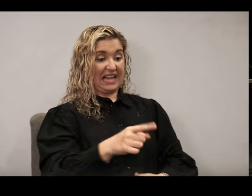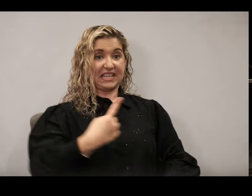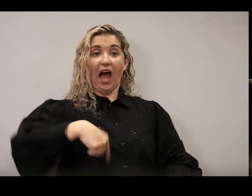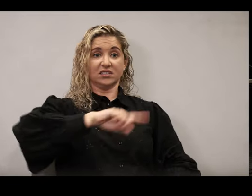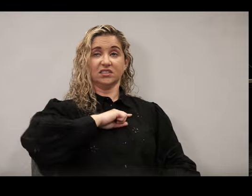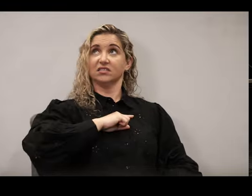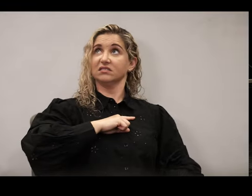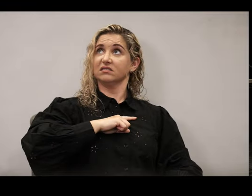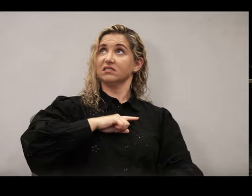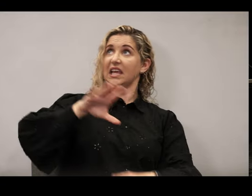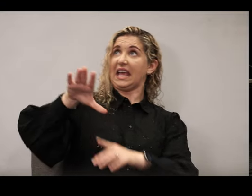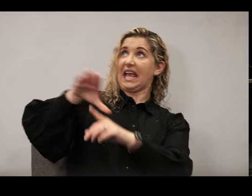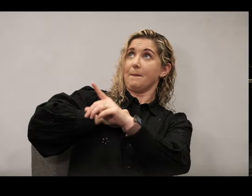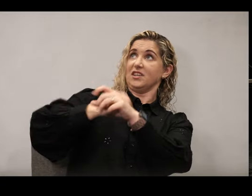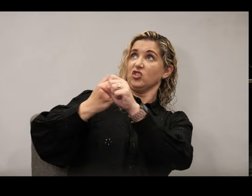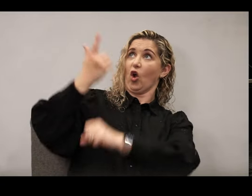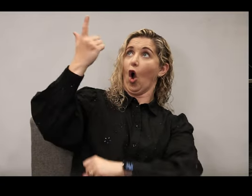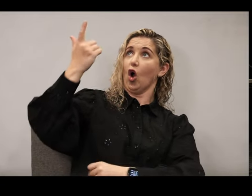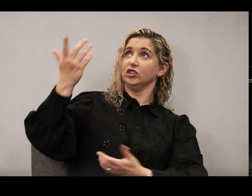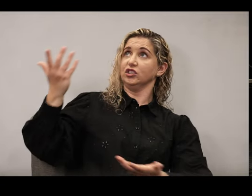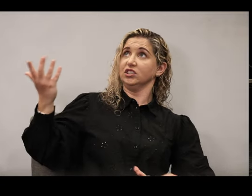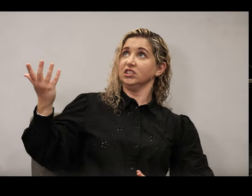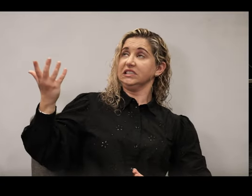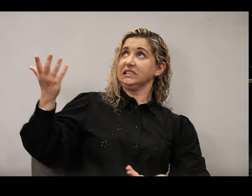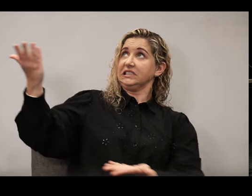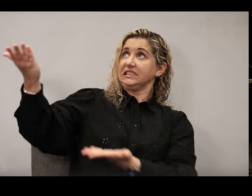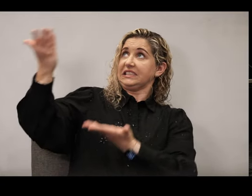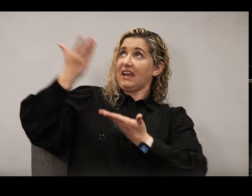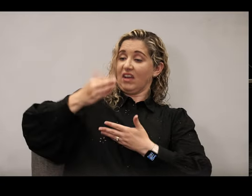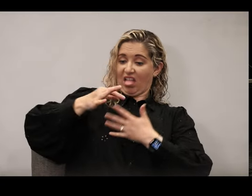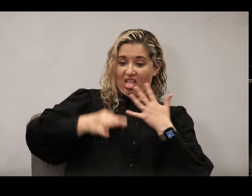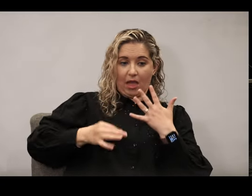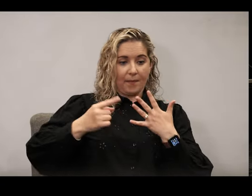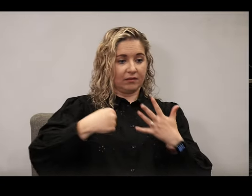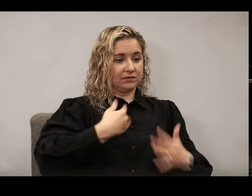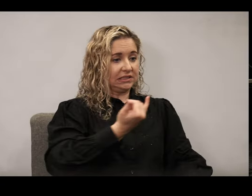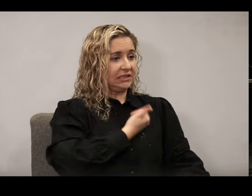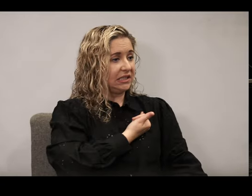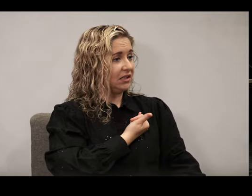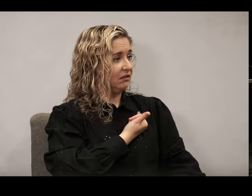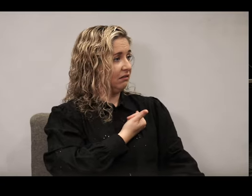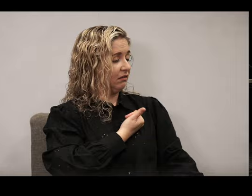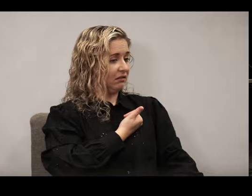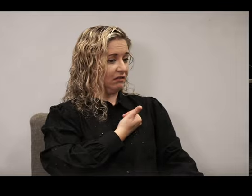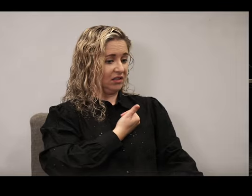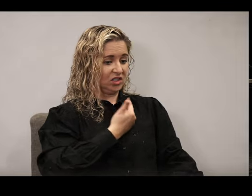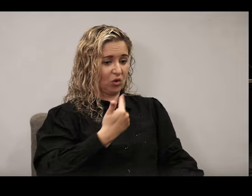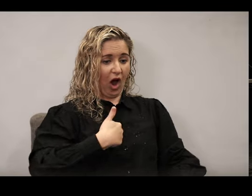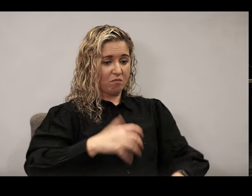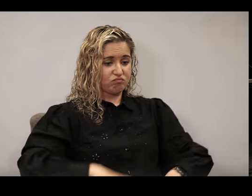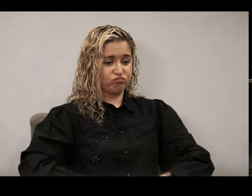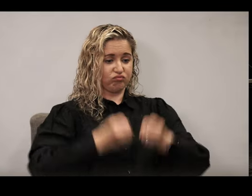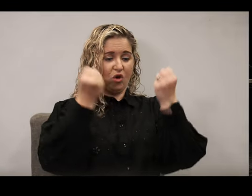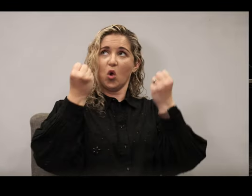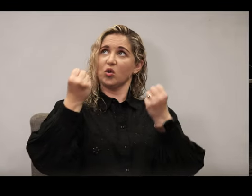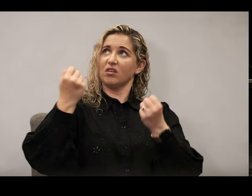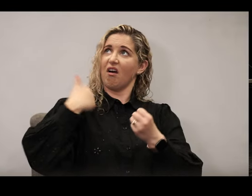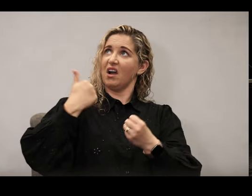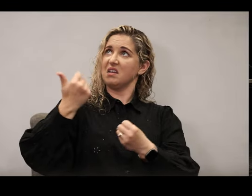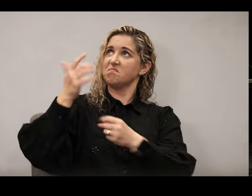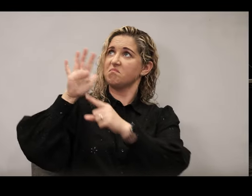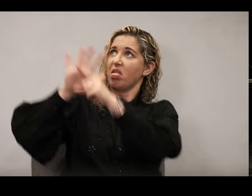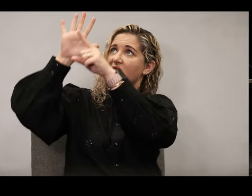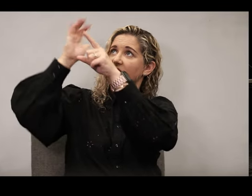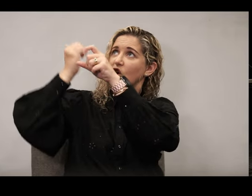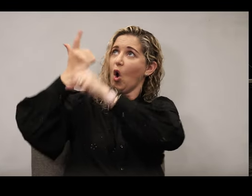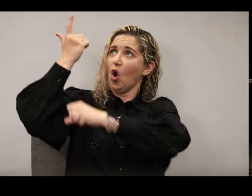of the fall, our image bearing is a shattered version of what it was, still held together and bearing some similarity to what it was,